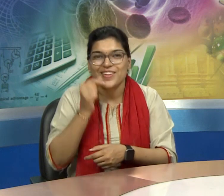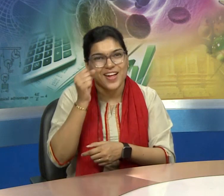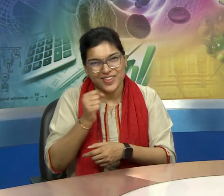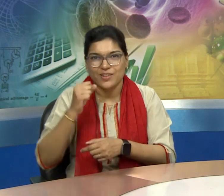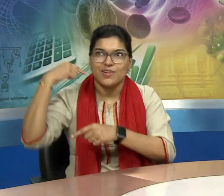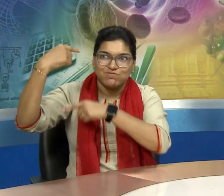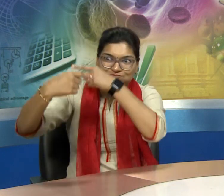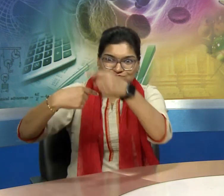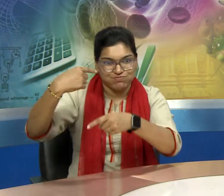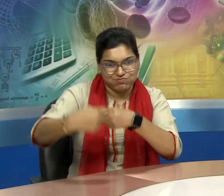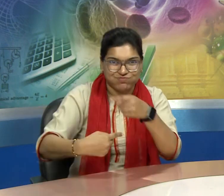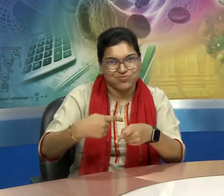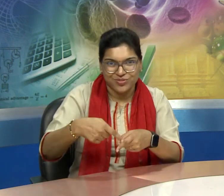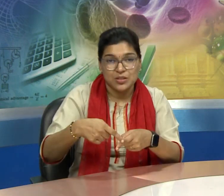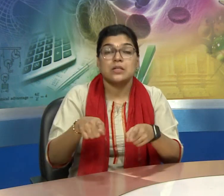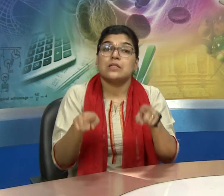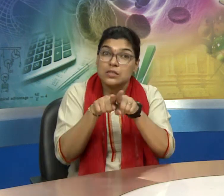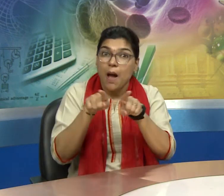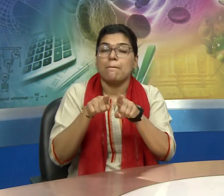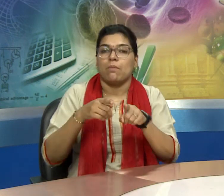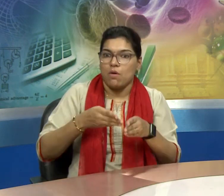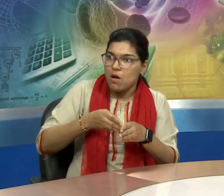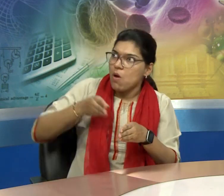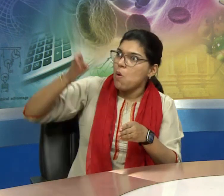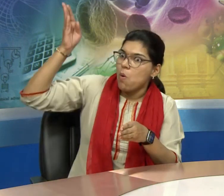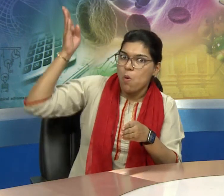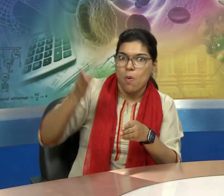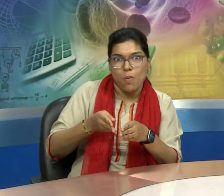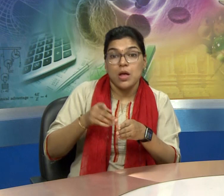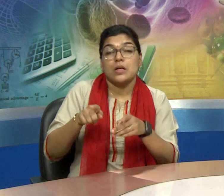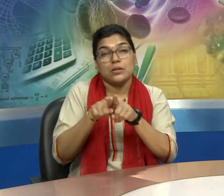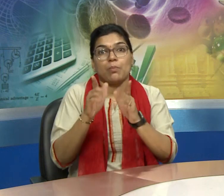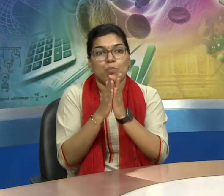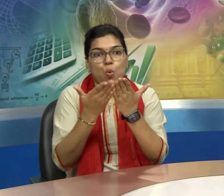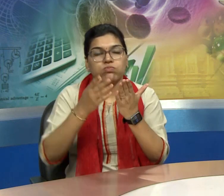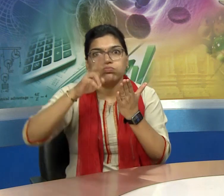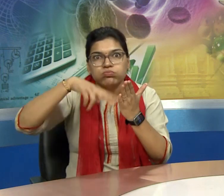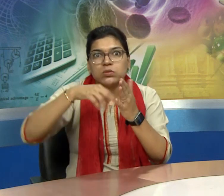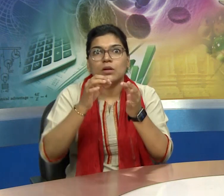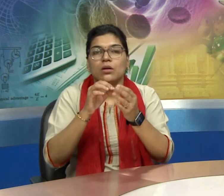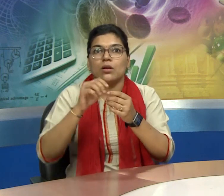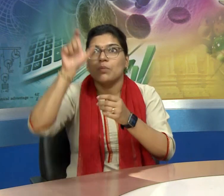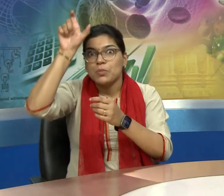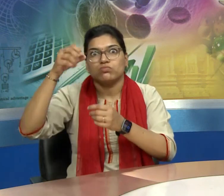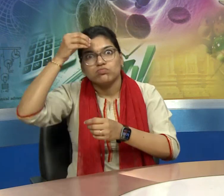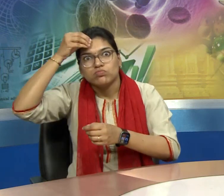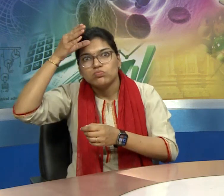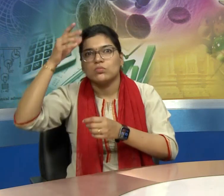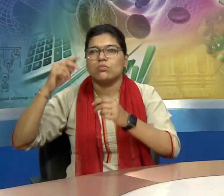Let me explain you this. Like we as a human have generations.